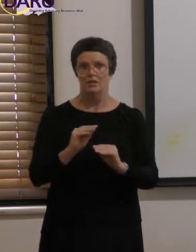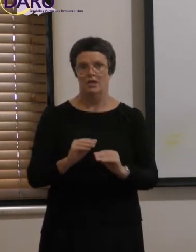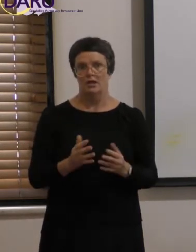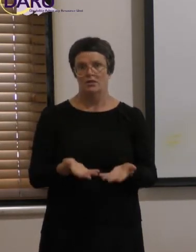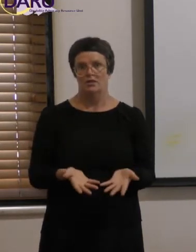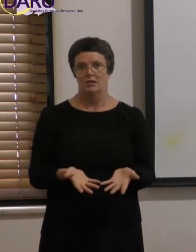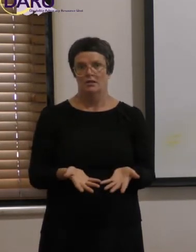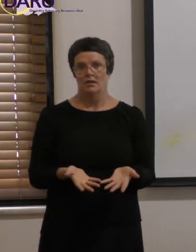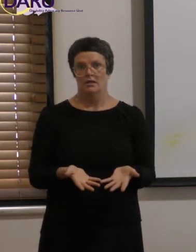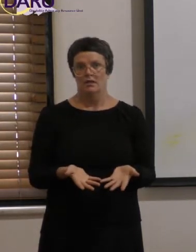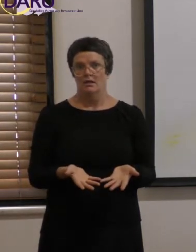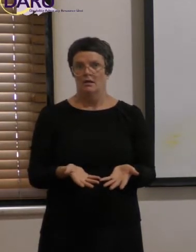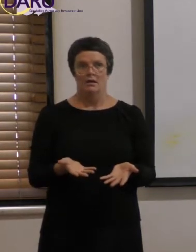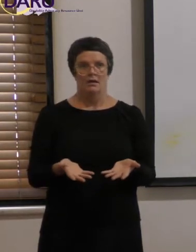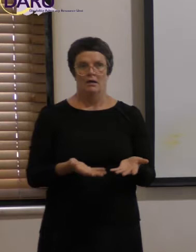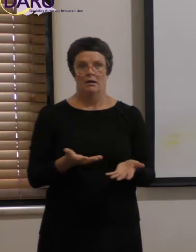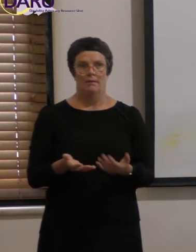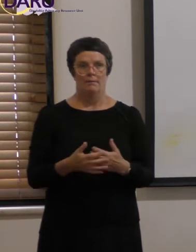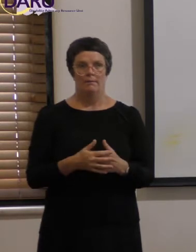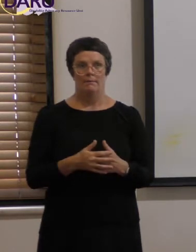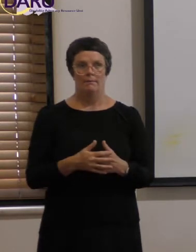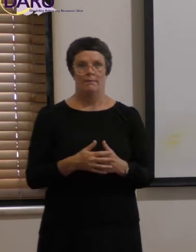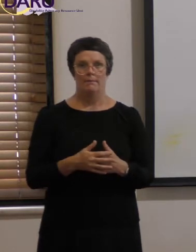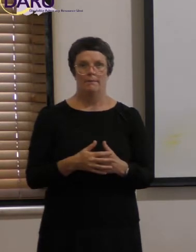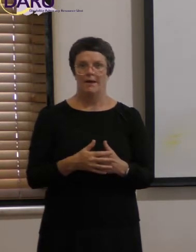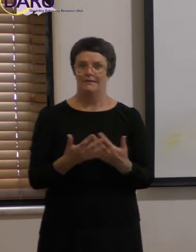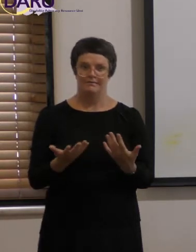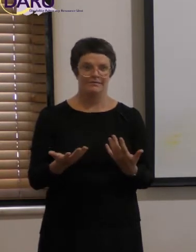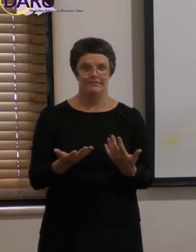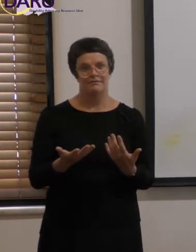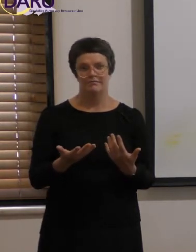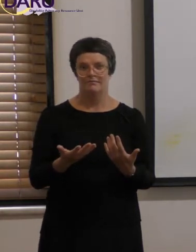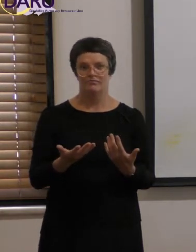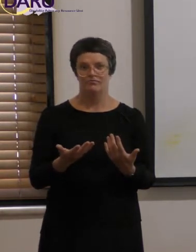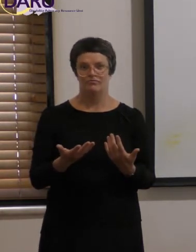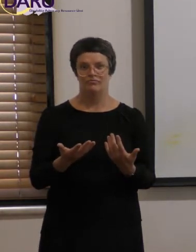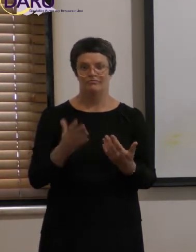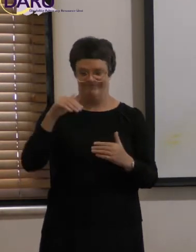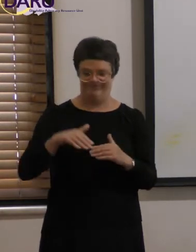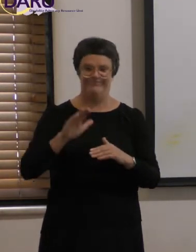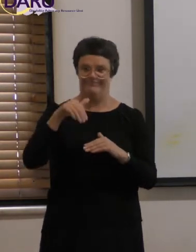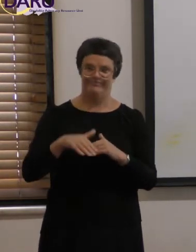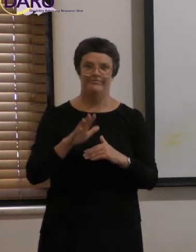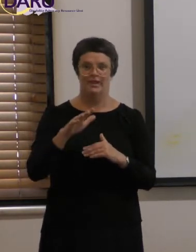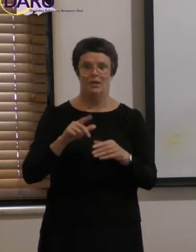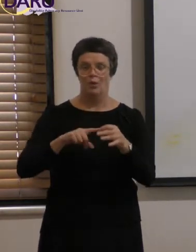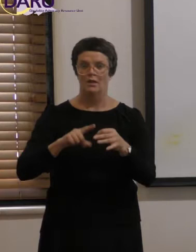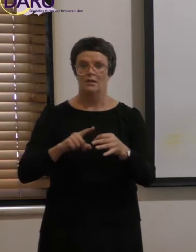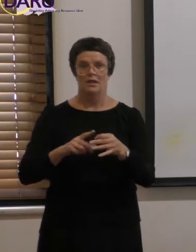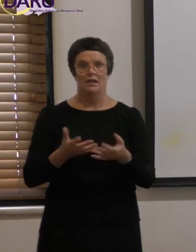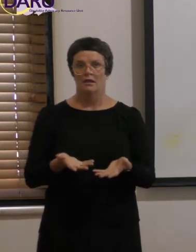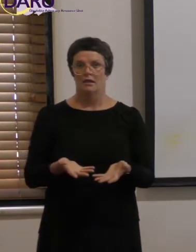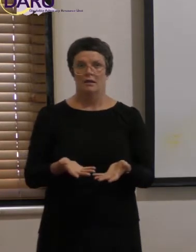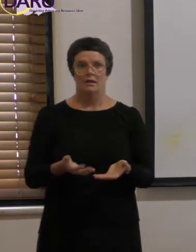but riddled with compromise and riddled with poor experiences at different times as well, and they're in a